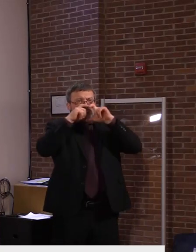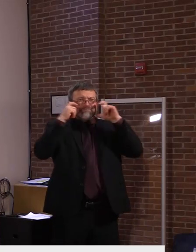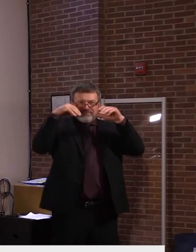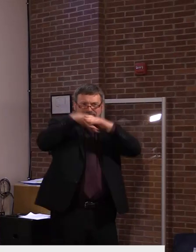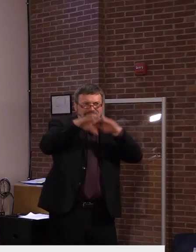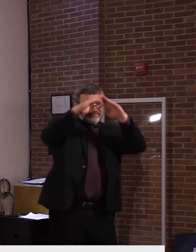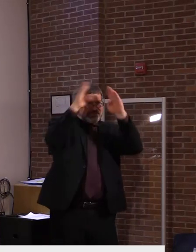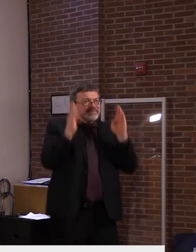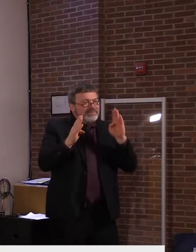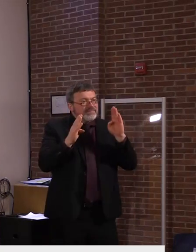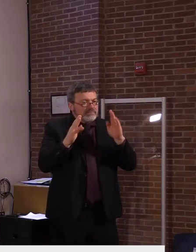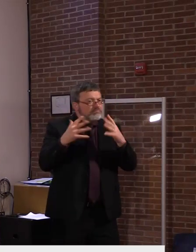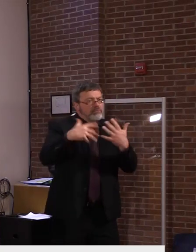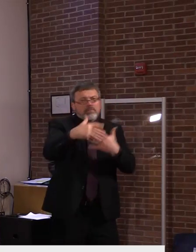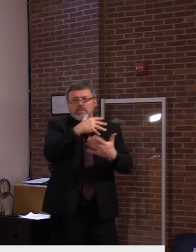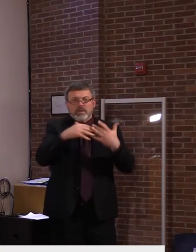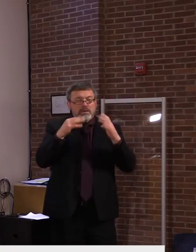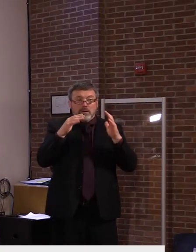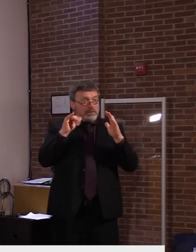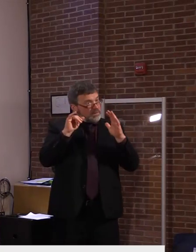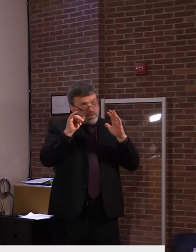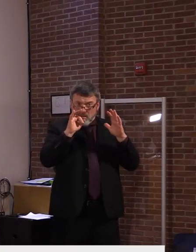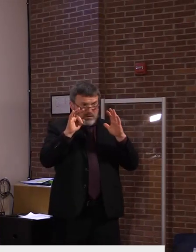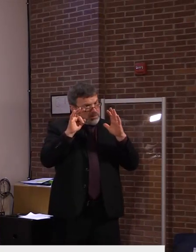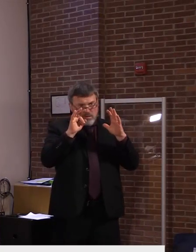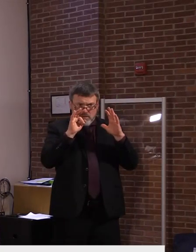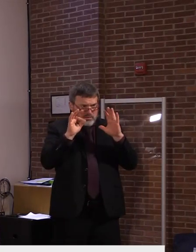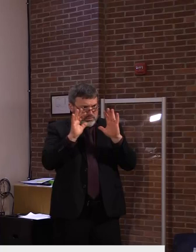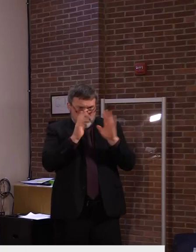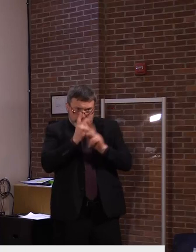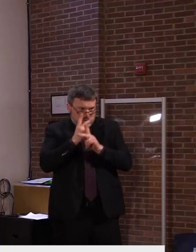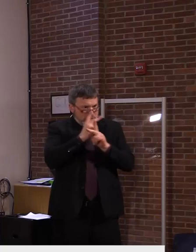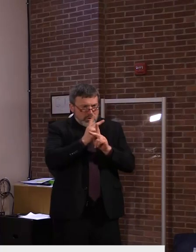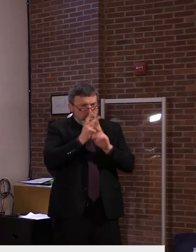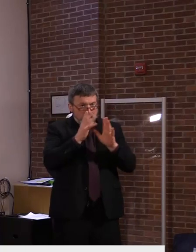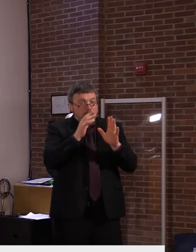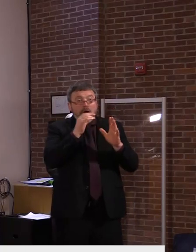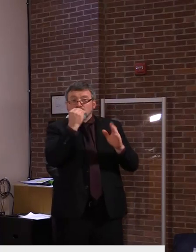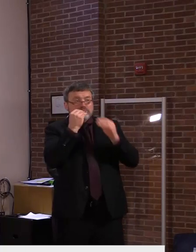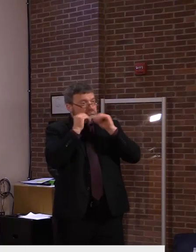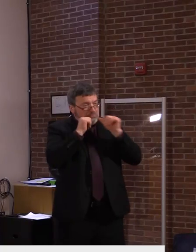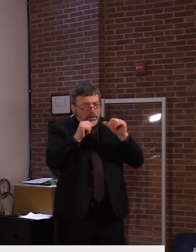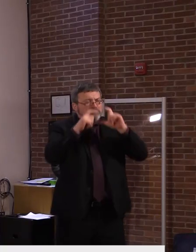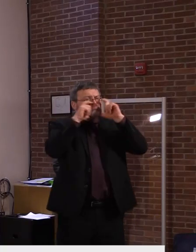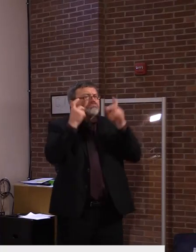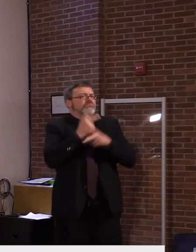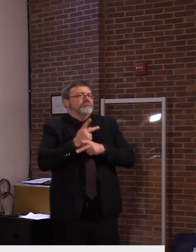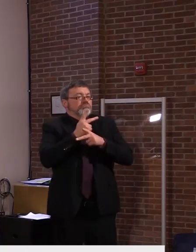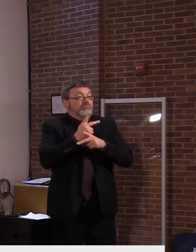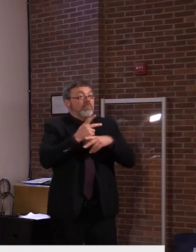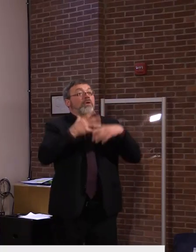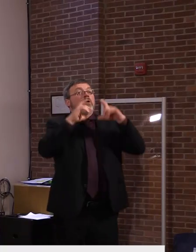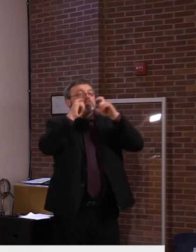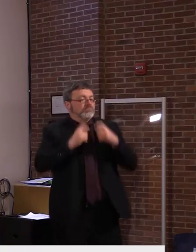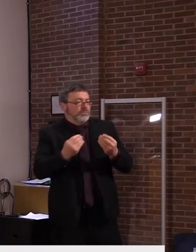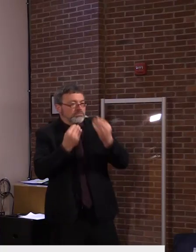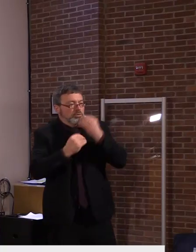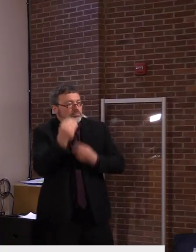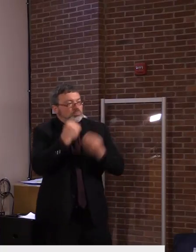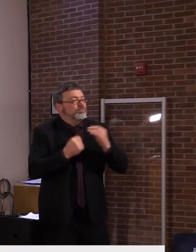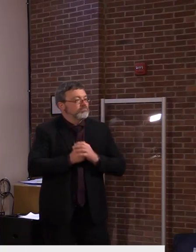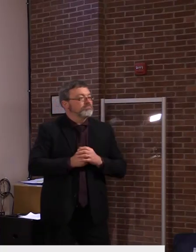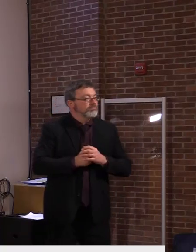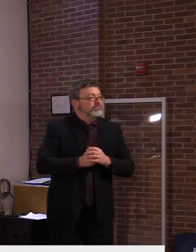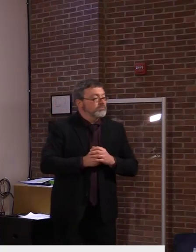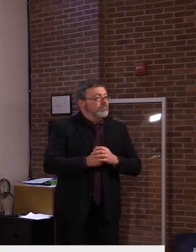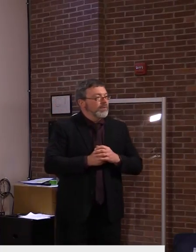symptoms, please stay home. I know how difficult it can be to change plans and miss out on festivities, but with the